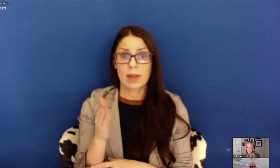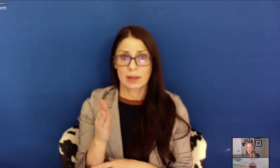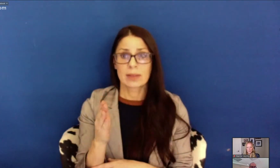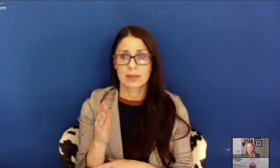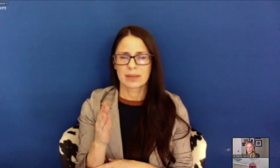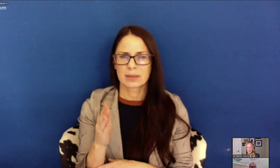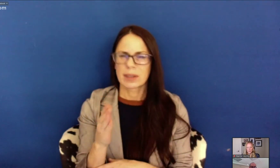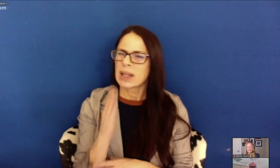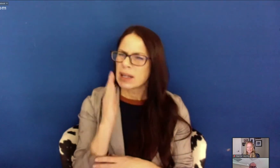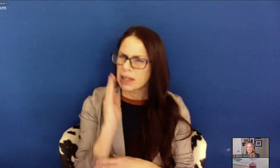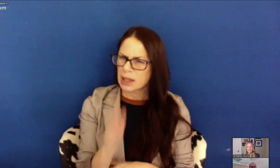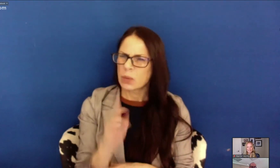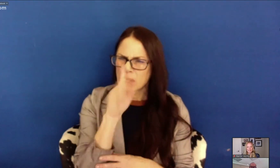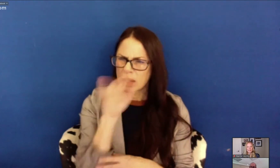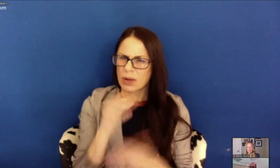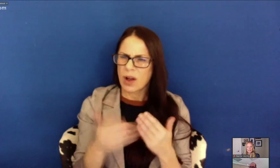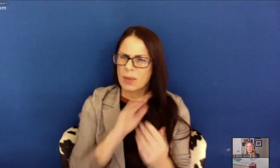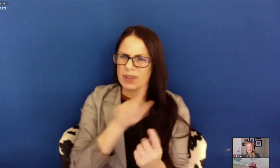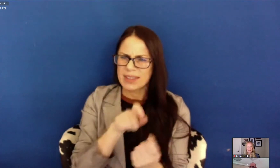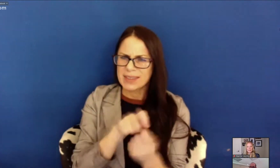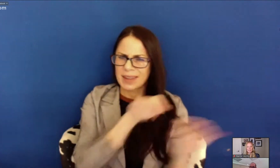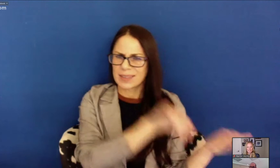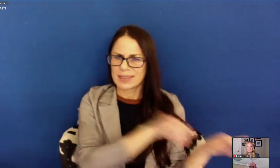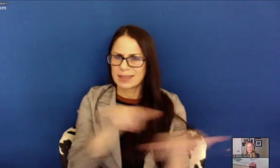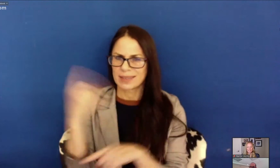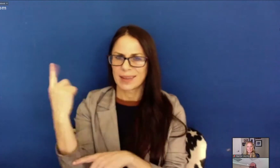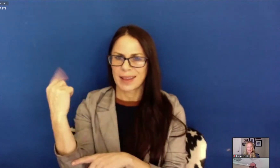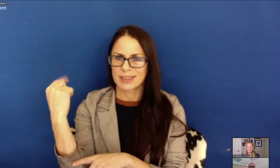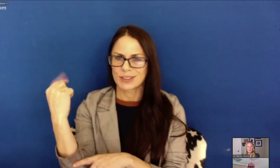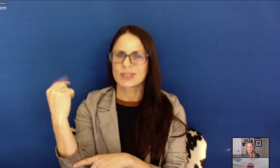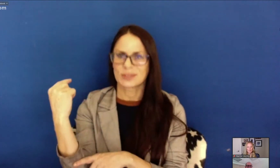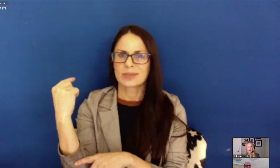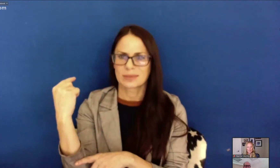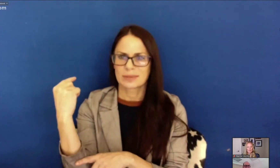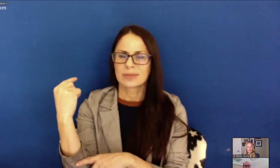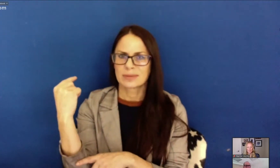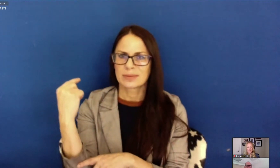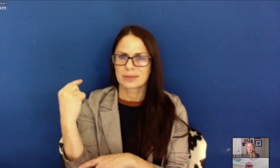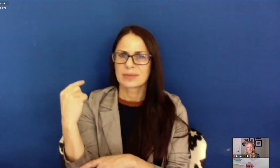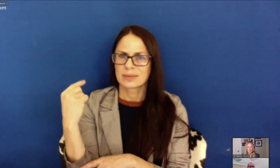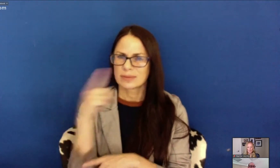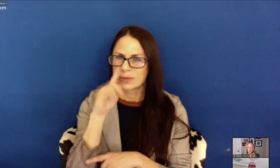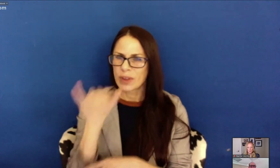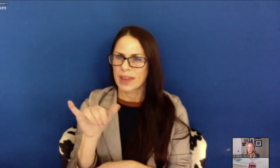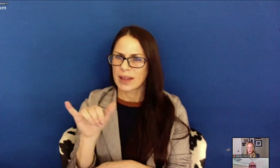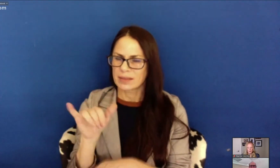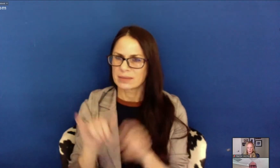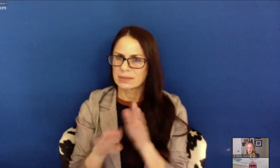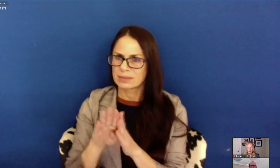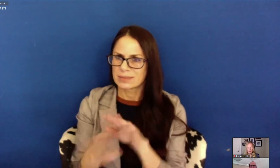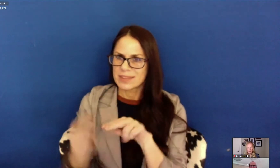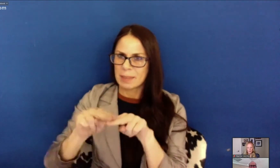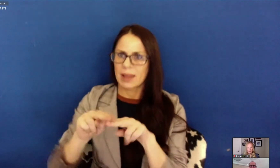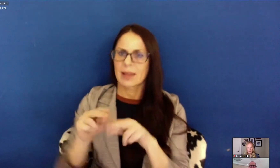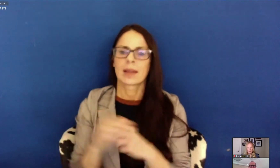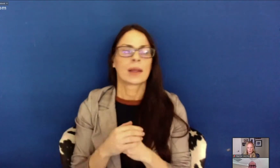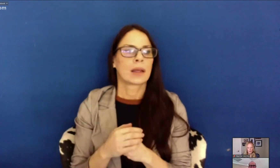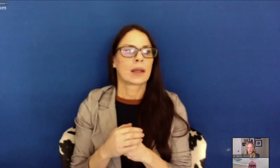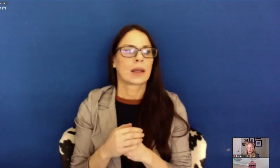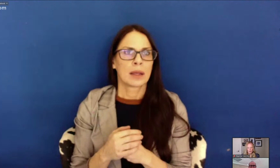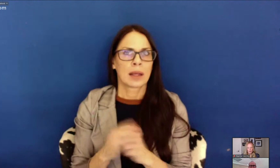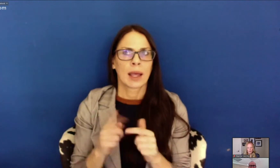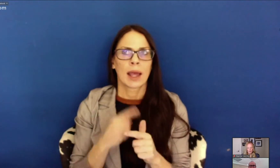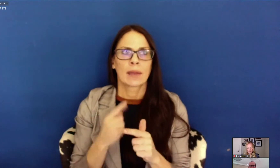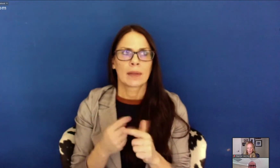almost exactly like last year's curve did for that spike. and also turning around